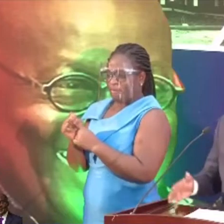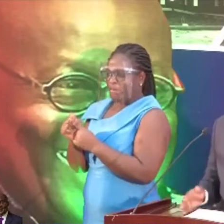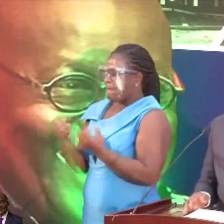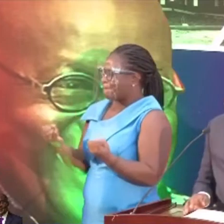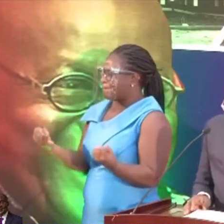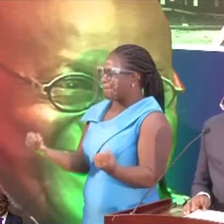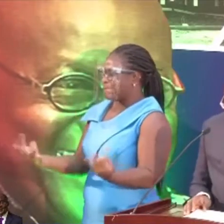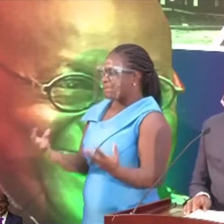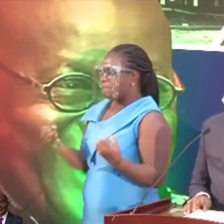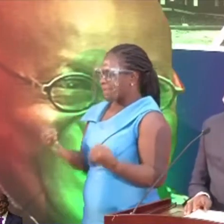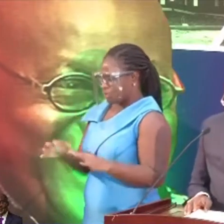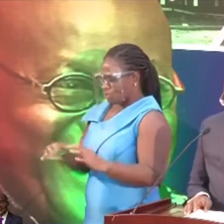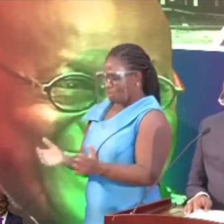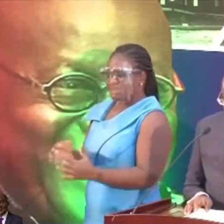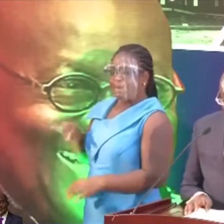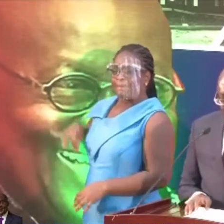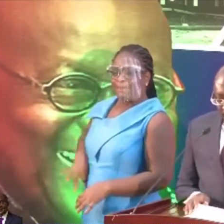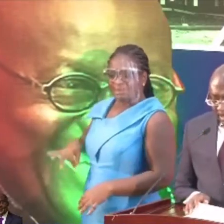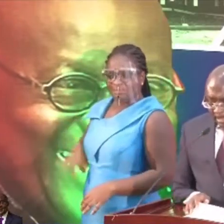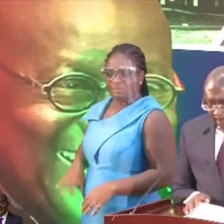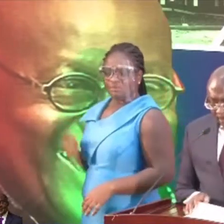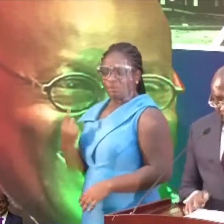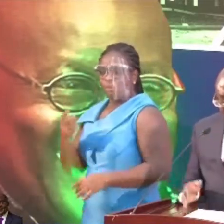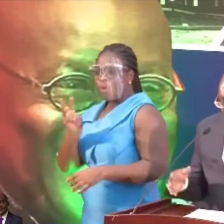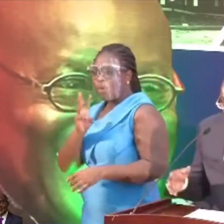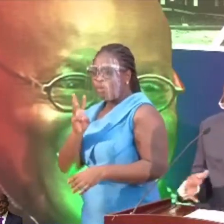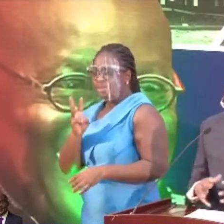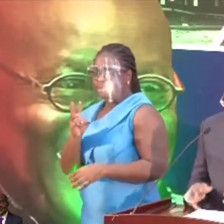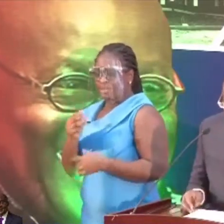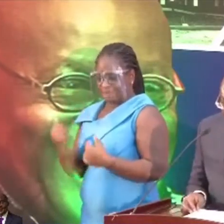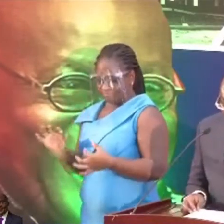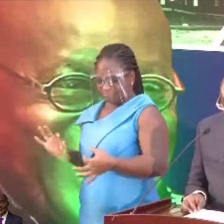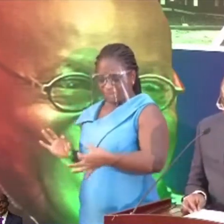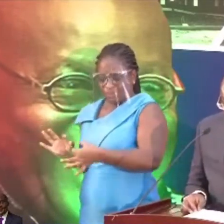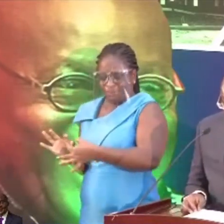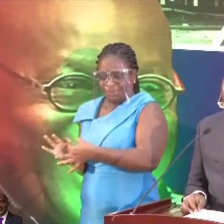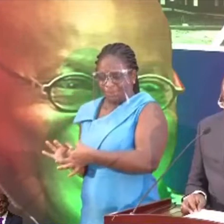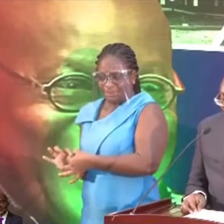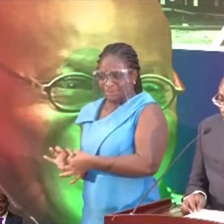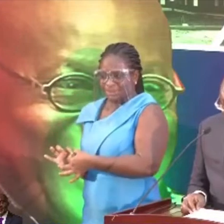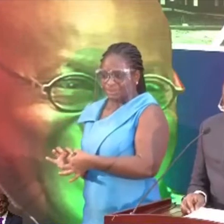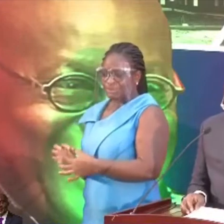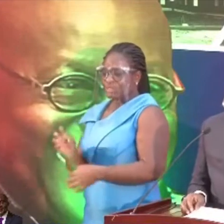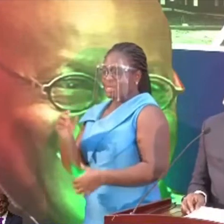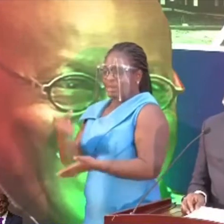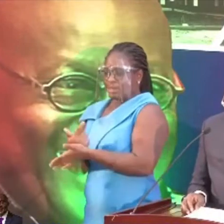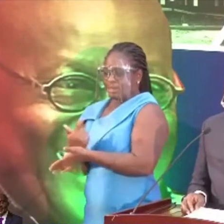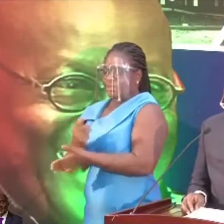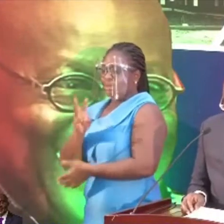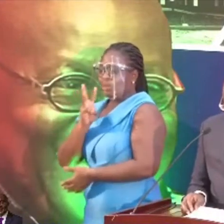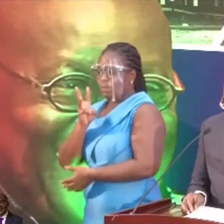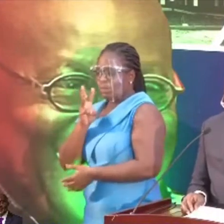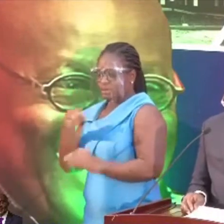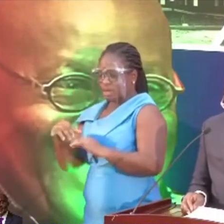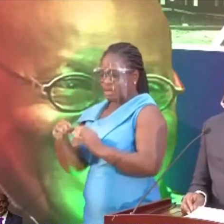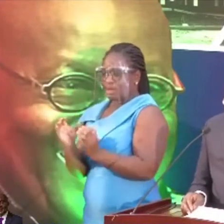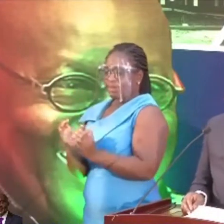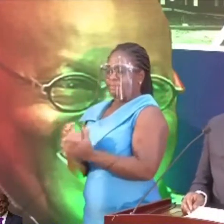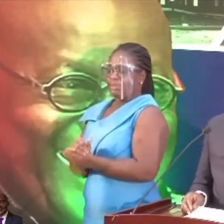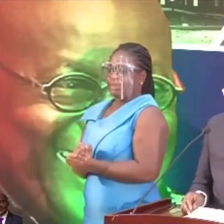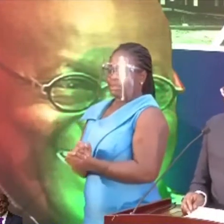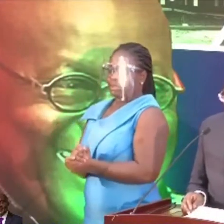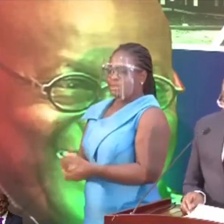of these communities, in fact, they are being connected to the Ghana Water Company lines.